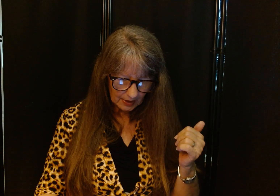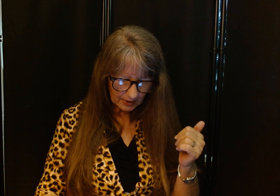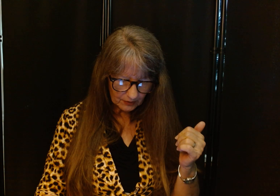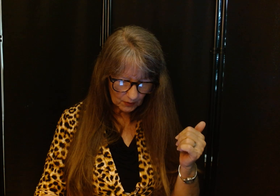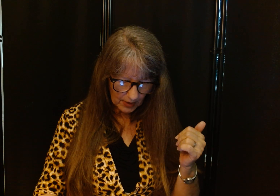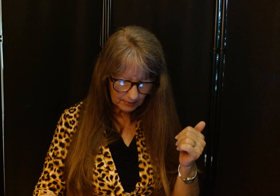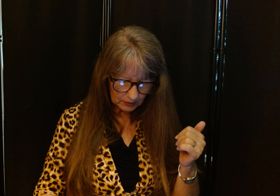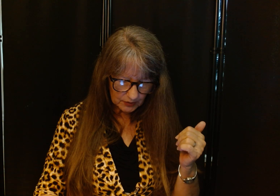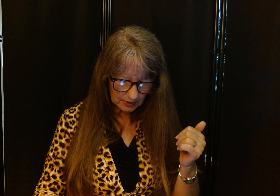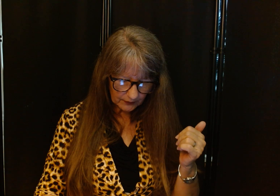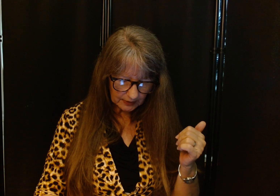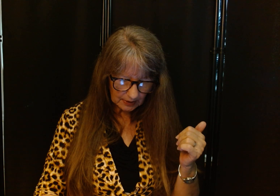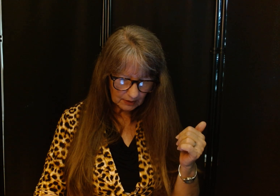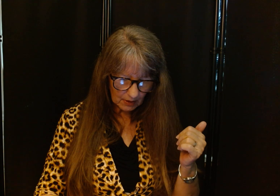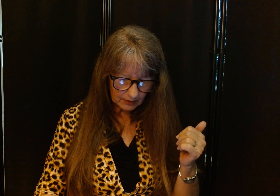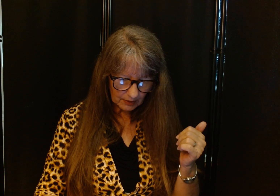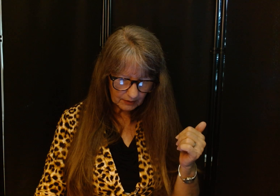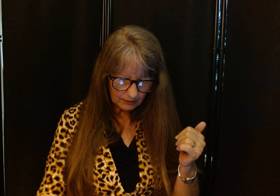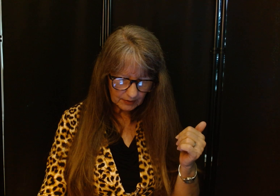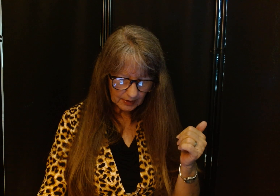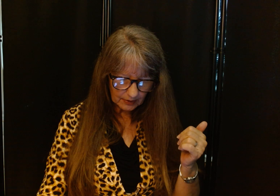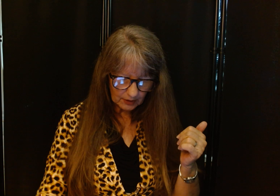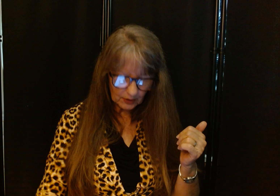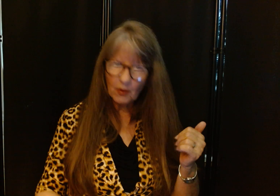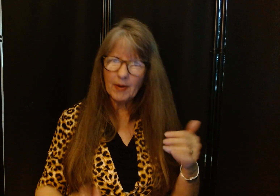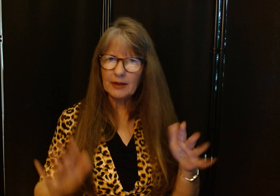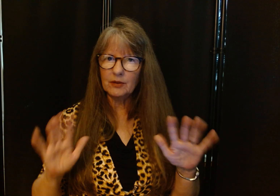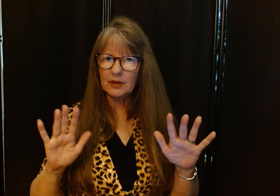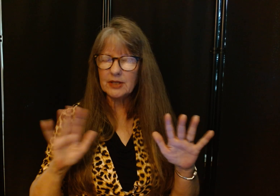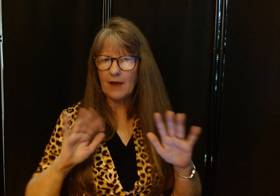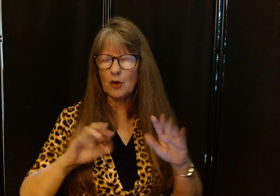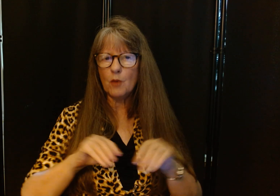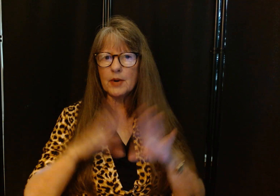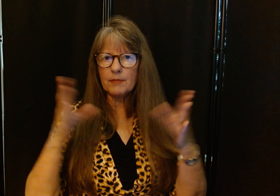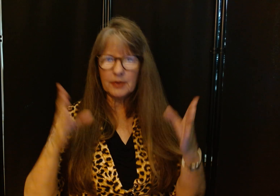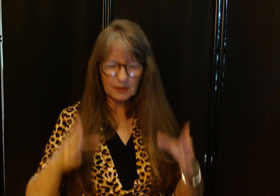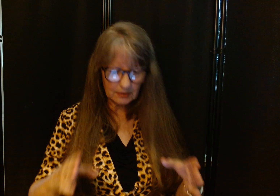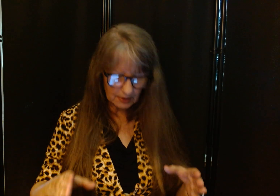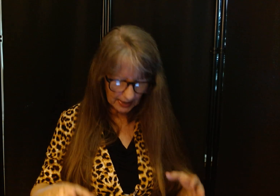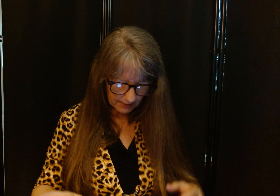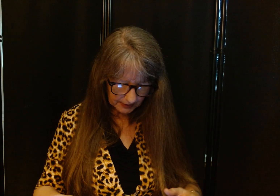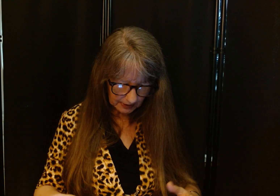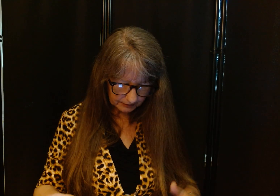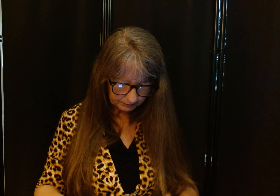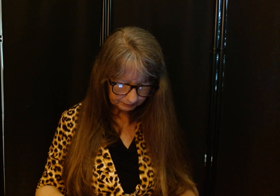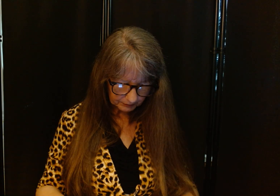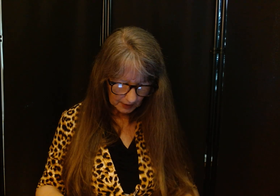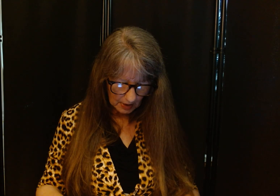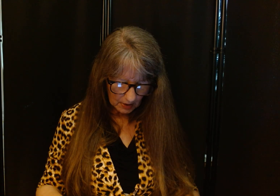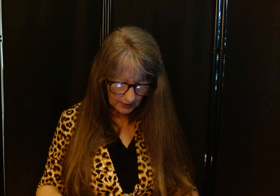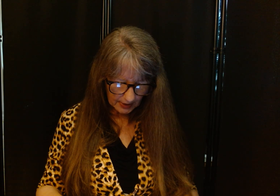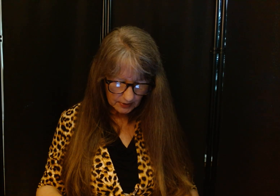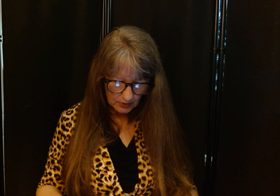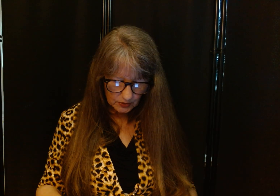don't know why I'm losing everything on the, on my little list. I have to open up the little app again. Okay.